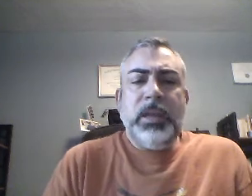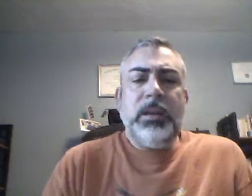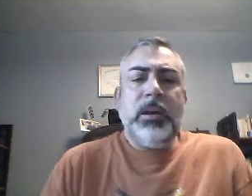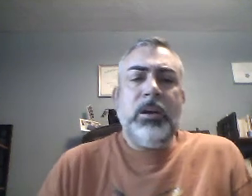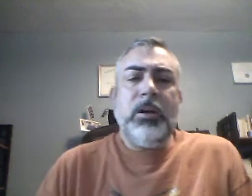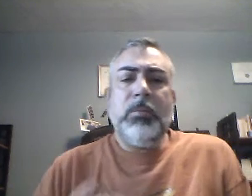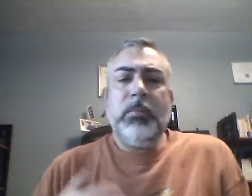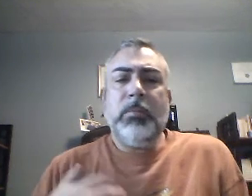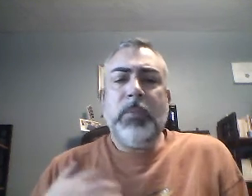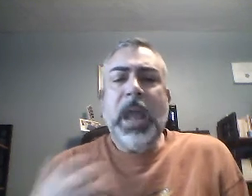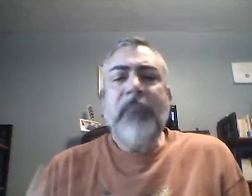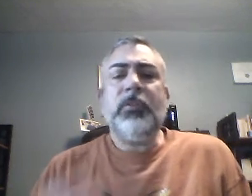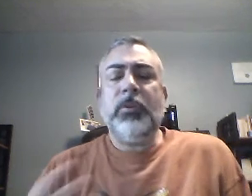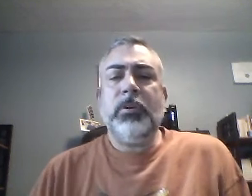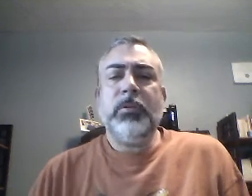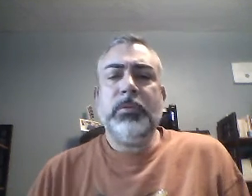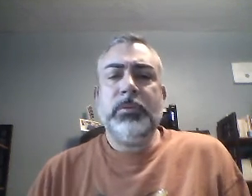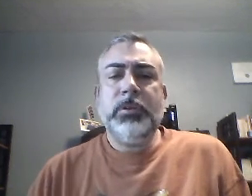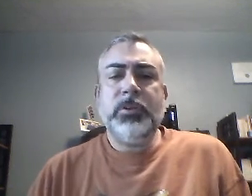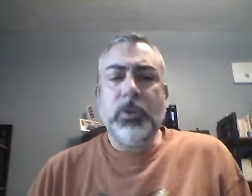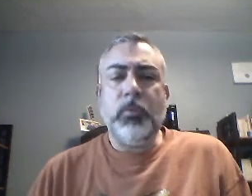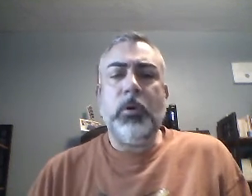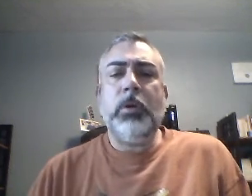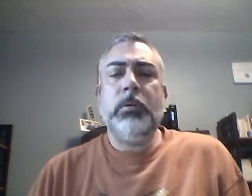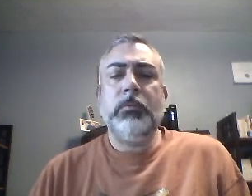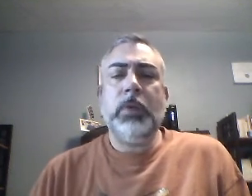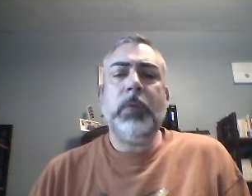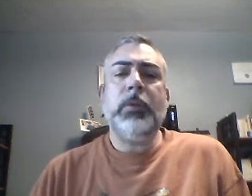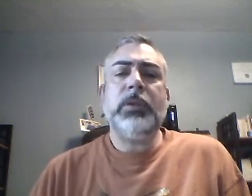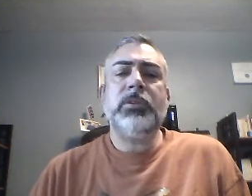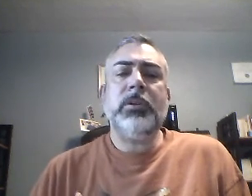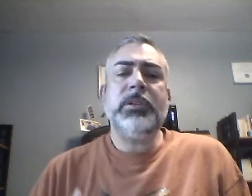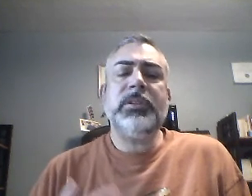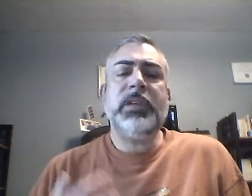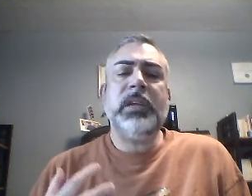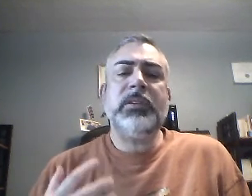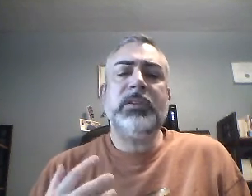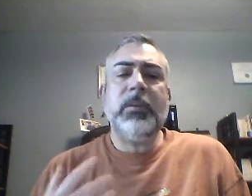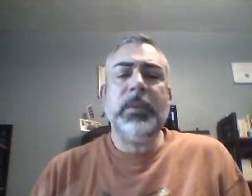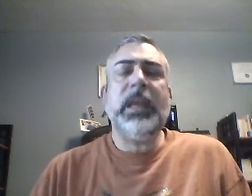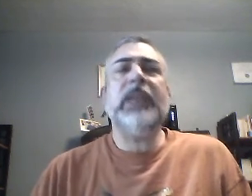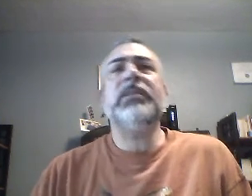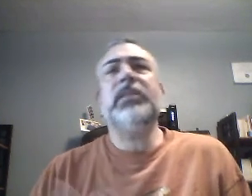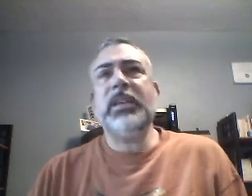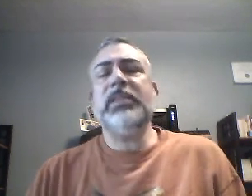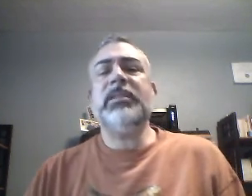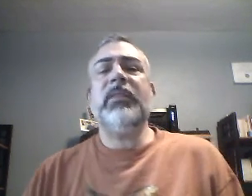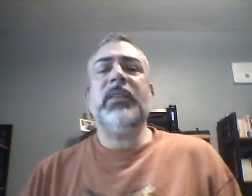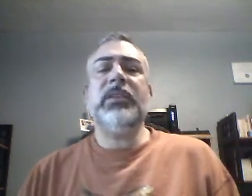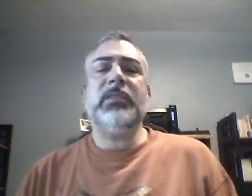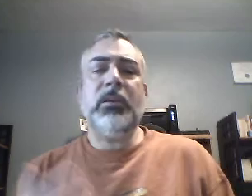then after Stonewall, right, we start to see some gains in the 1970s and